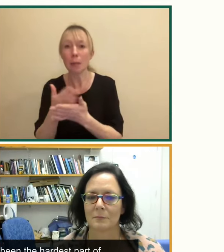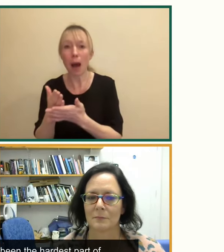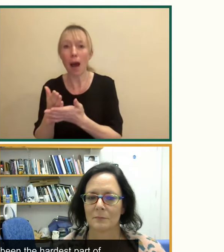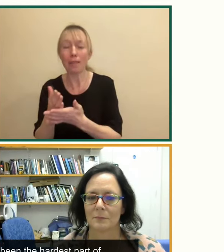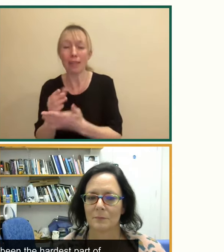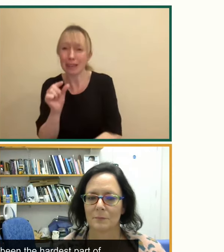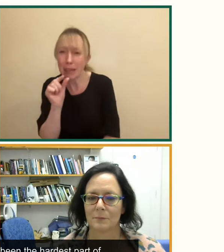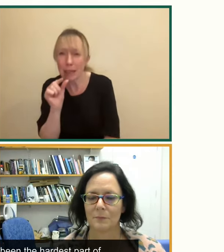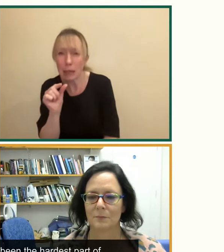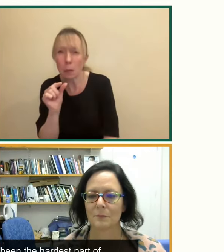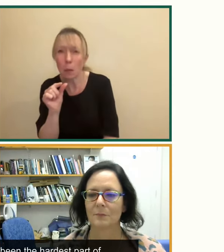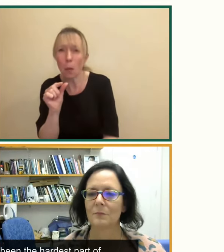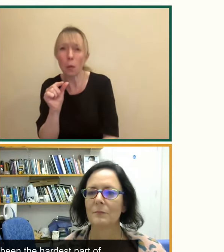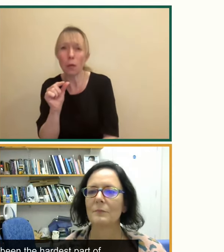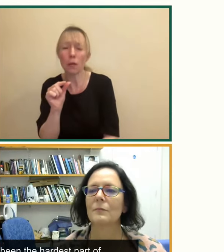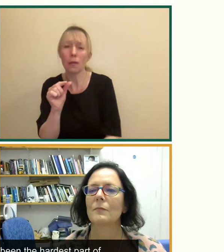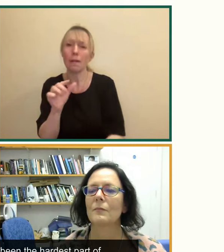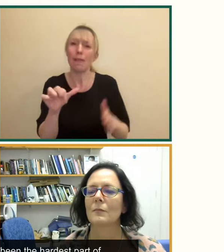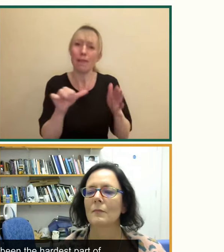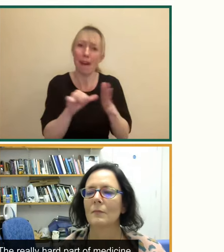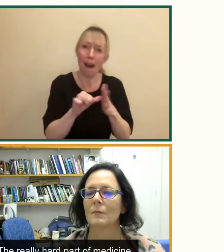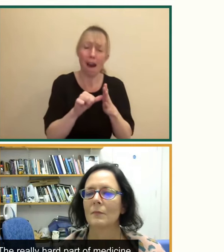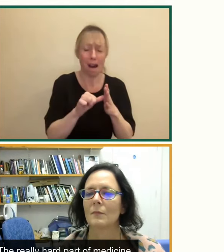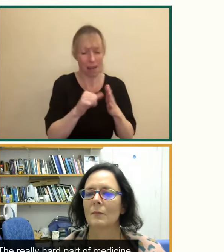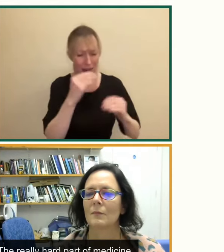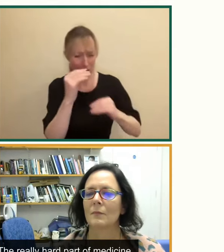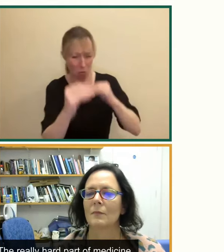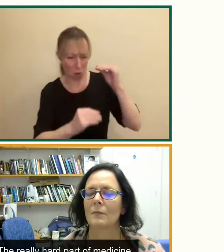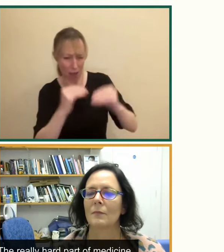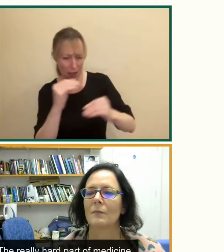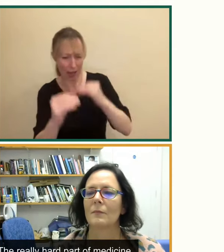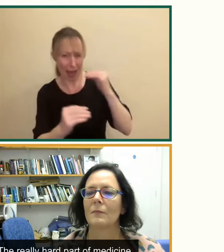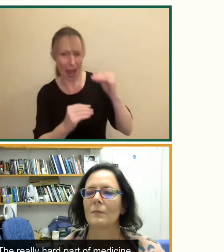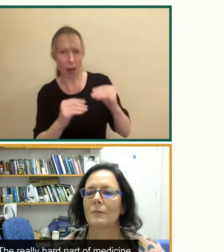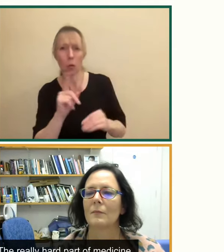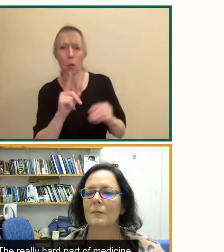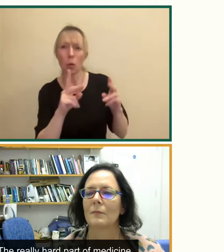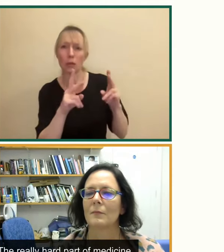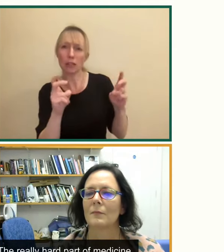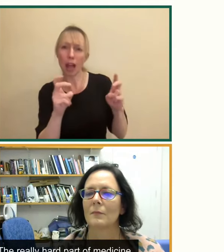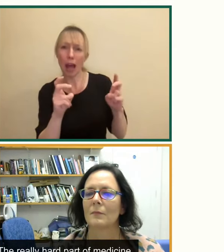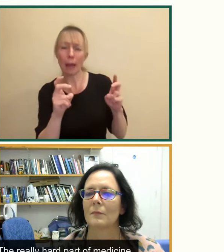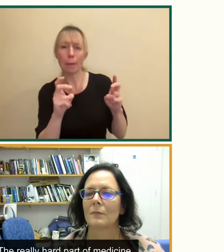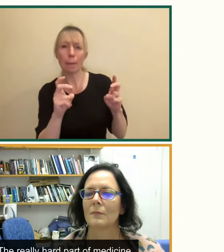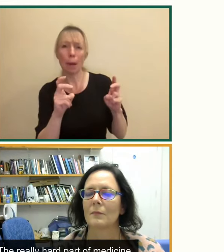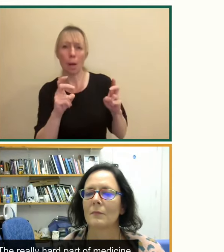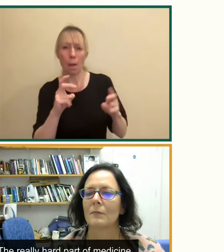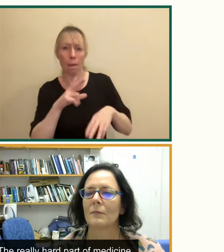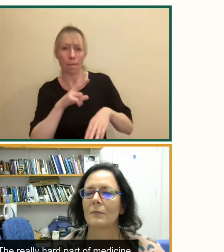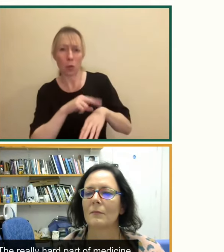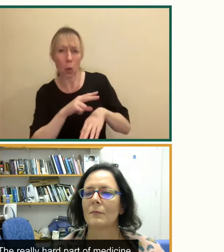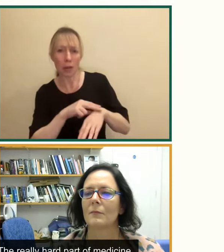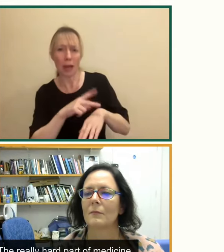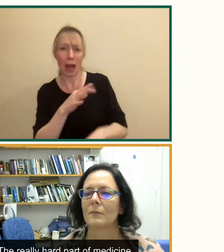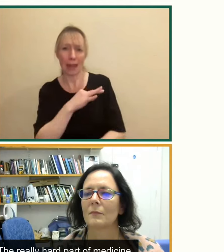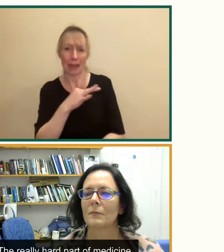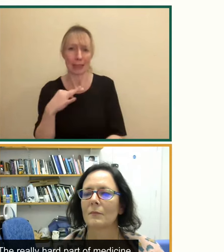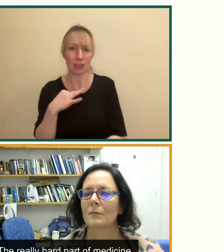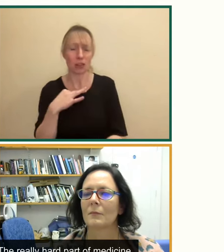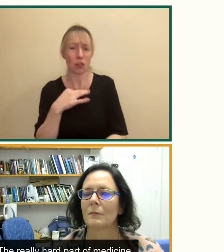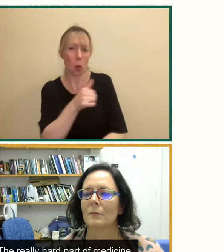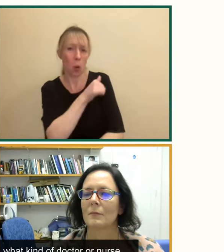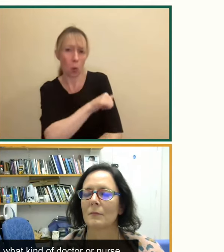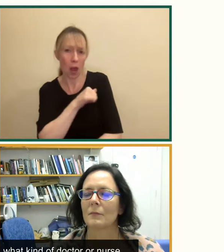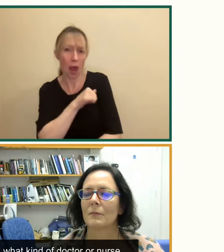of medicine is figuring out what kind of patient, what kind of doctor or nurse, clinician each